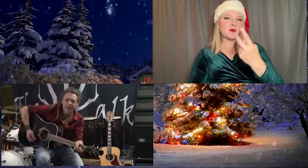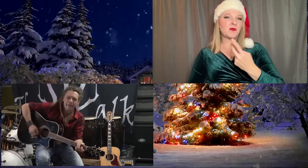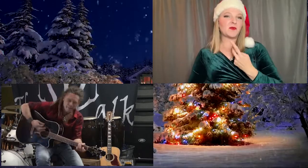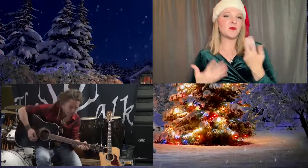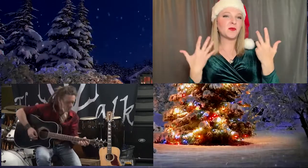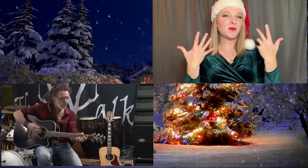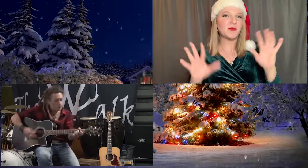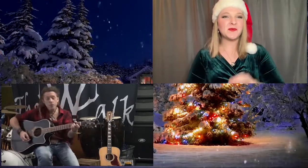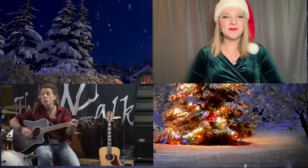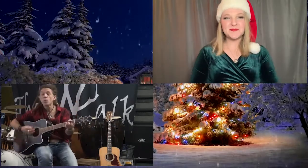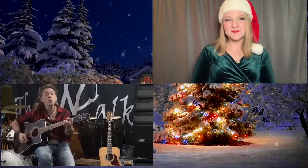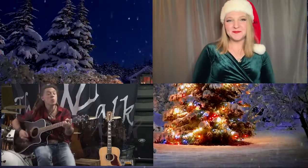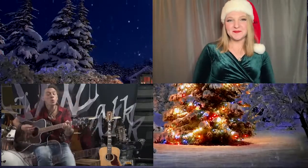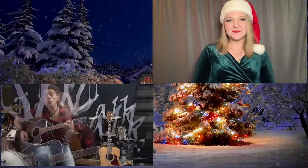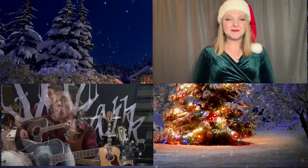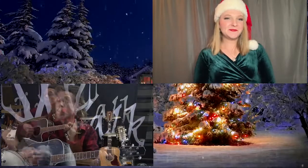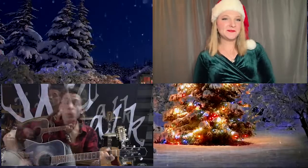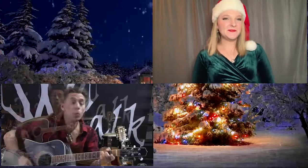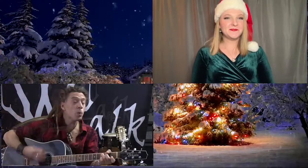Oh